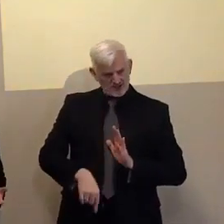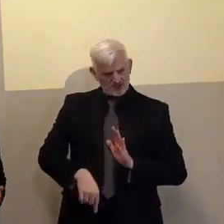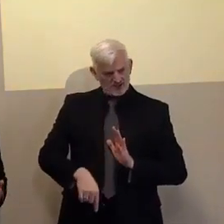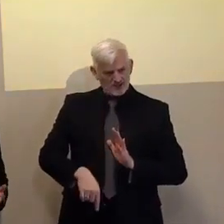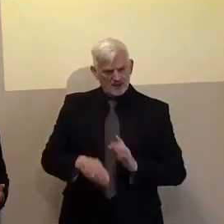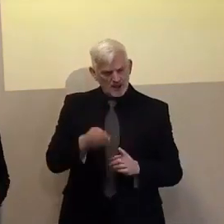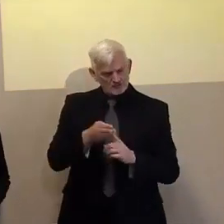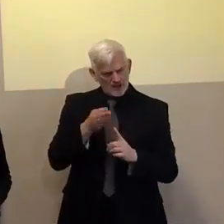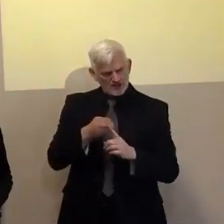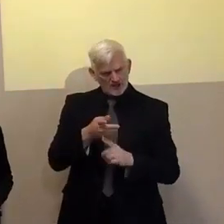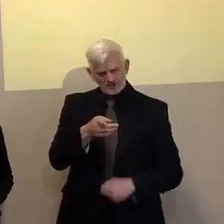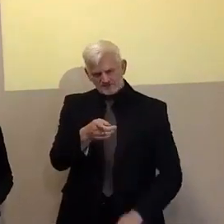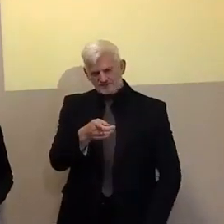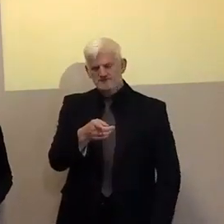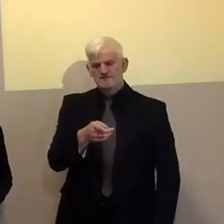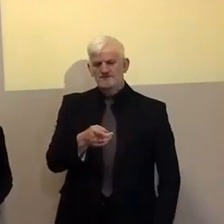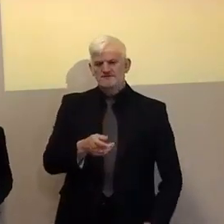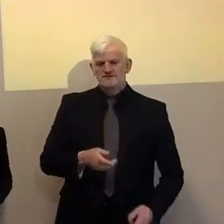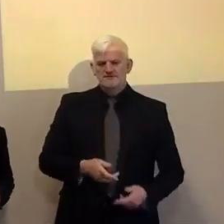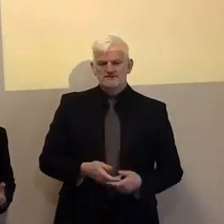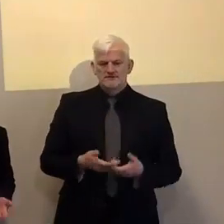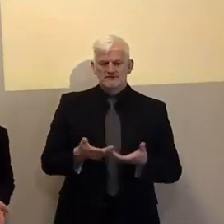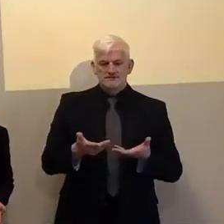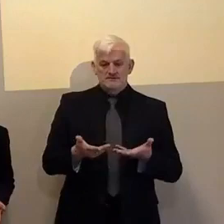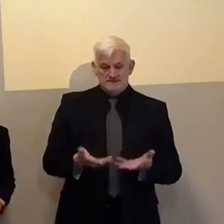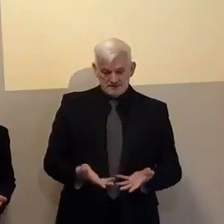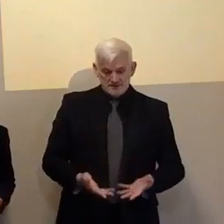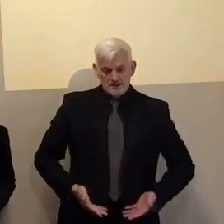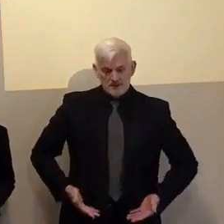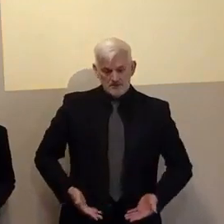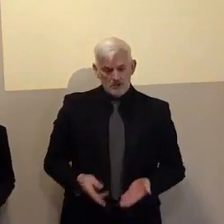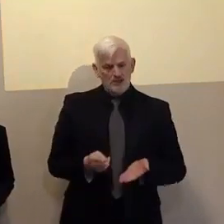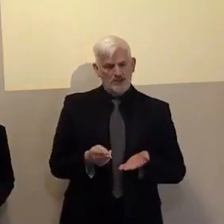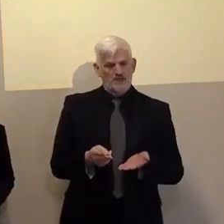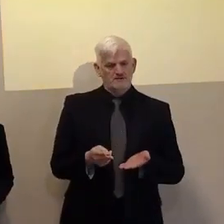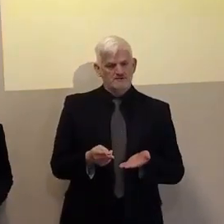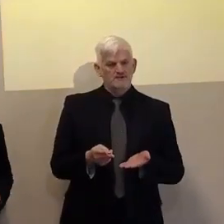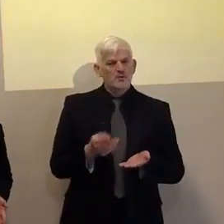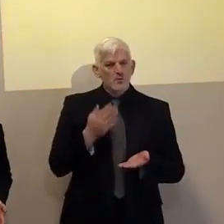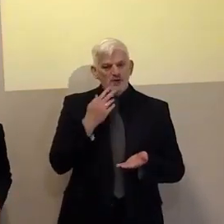she's not born again. So she converted 2009 and baptized,